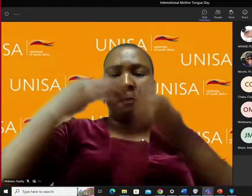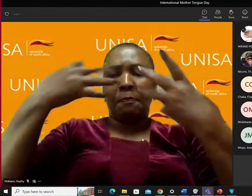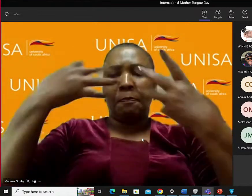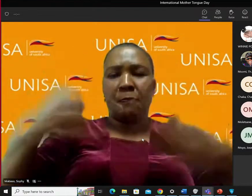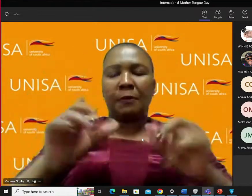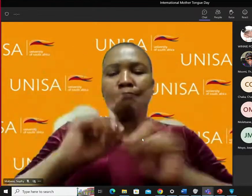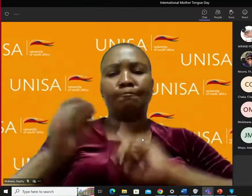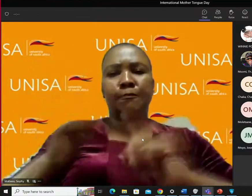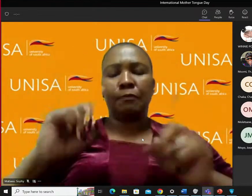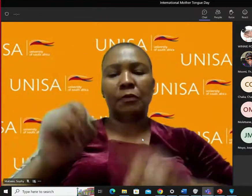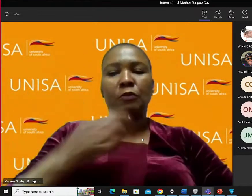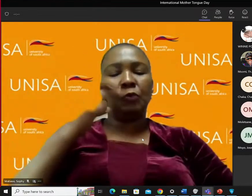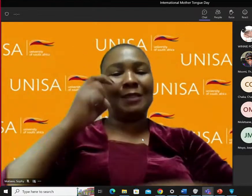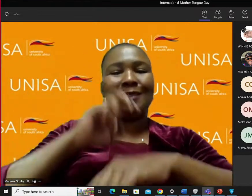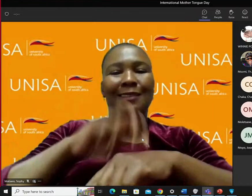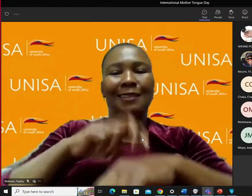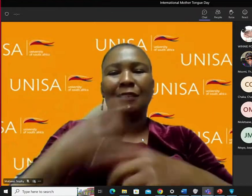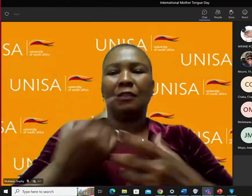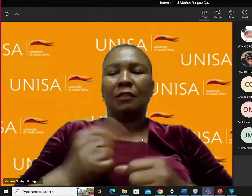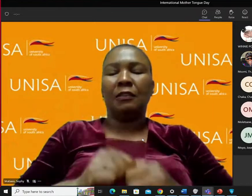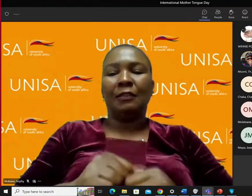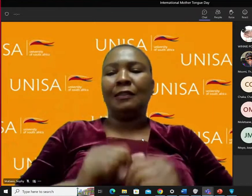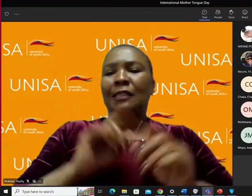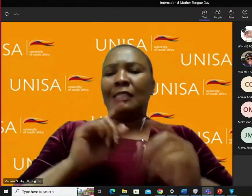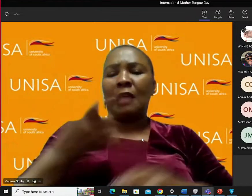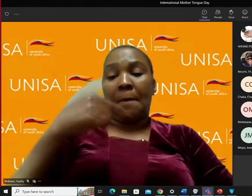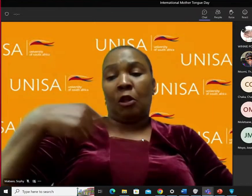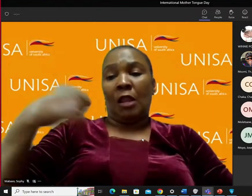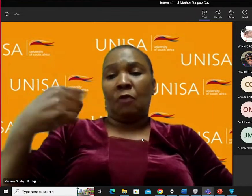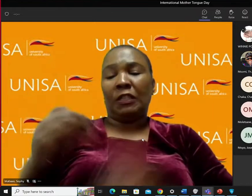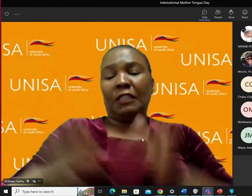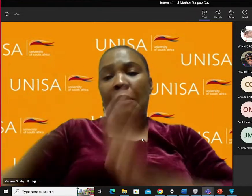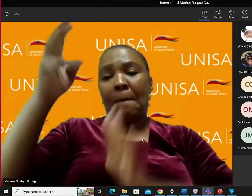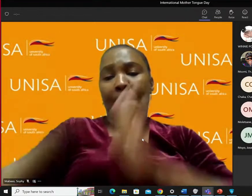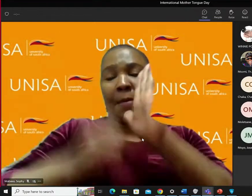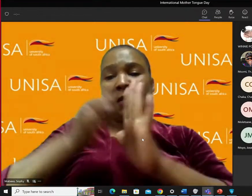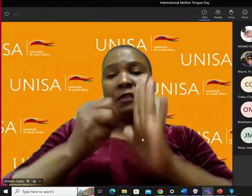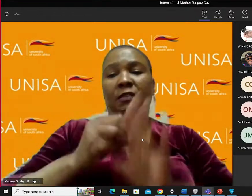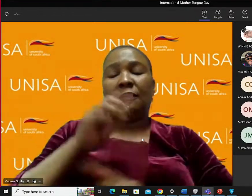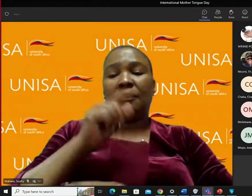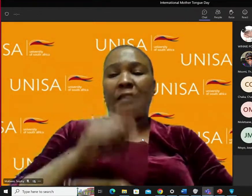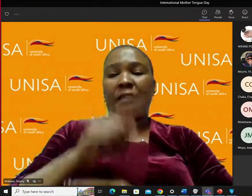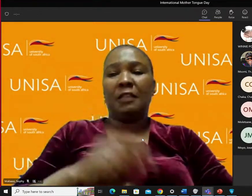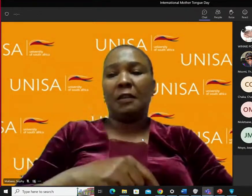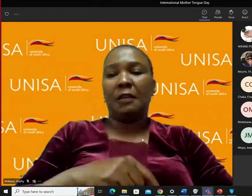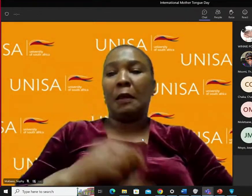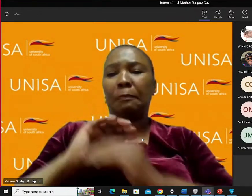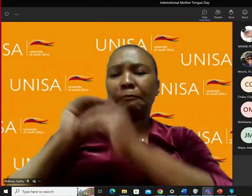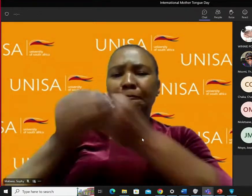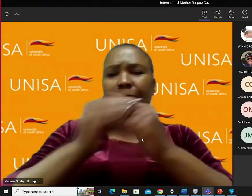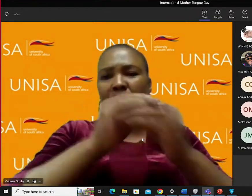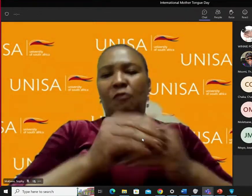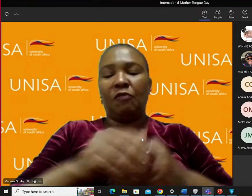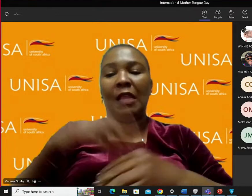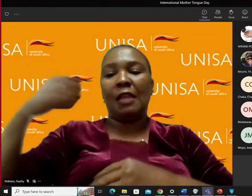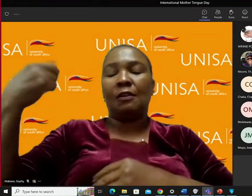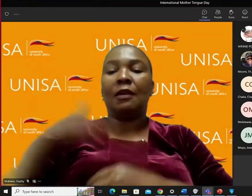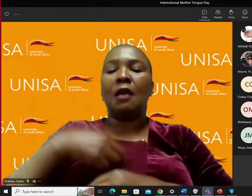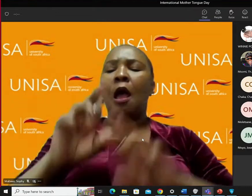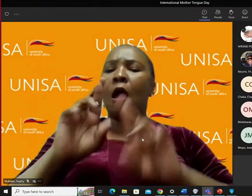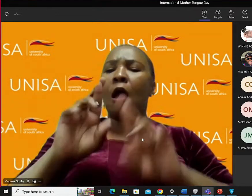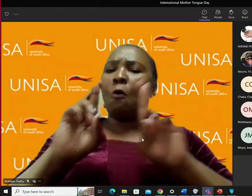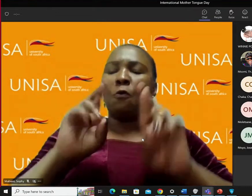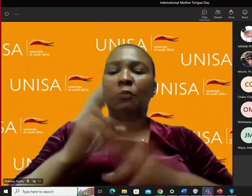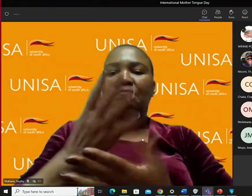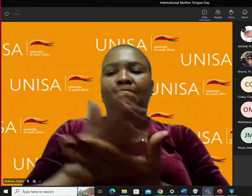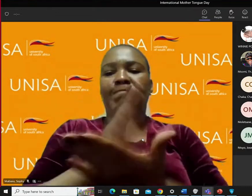that we need to get intentional about language development and also language preservation. And I hope that what I share